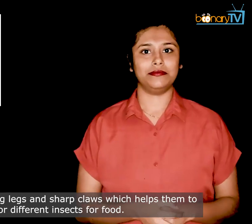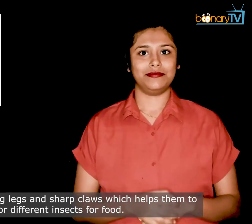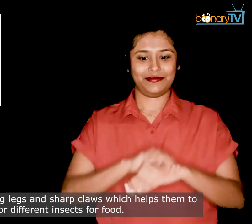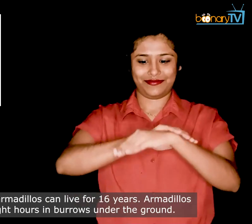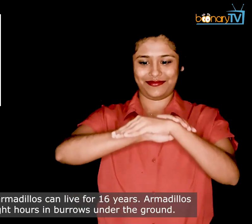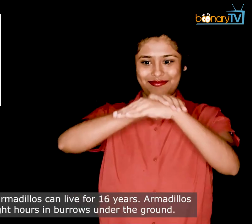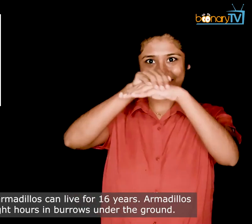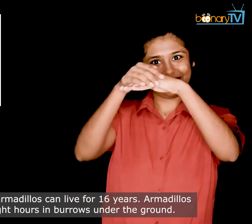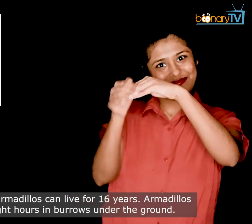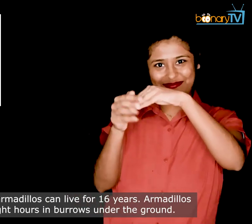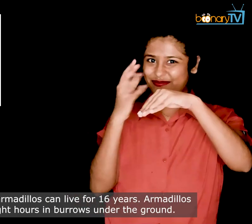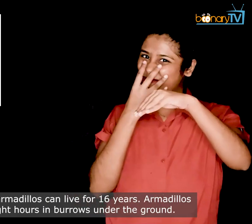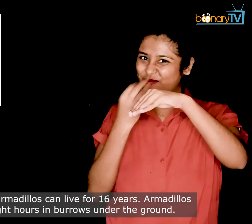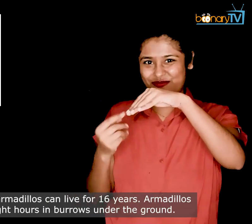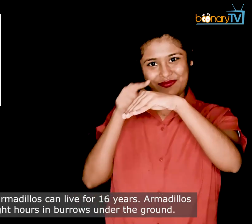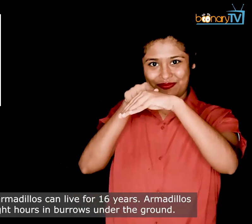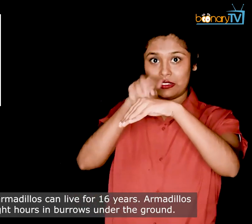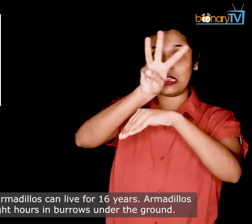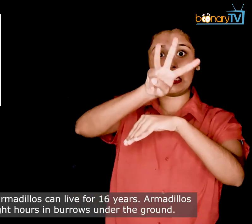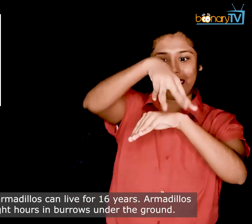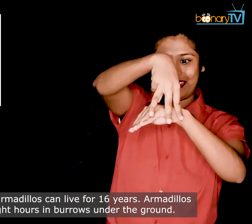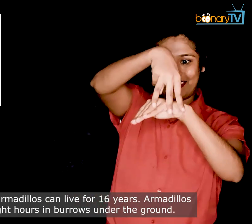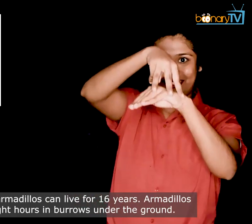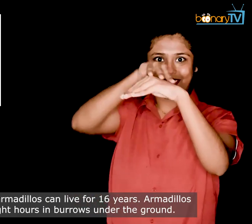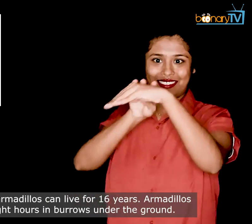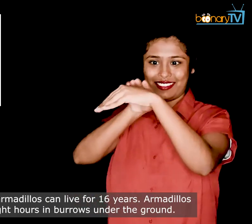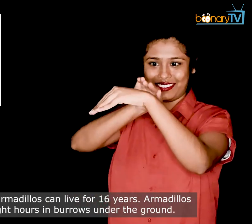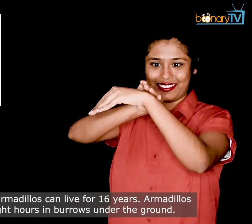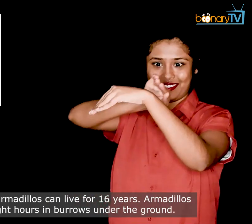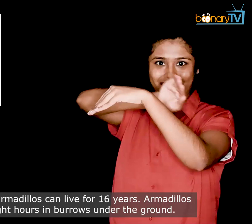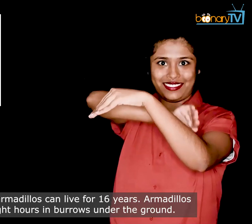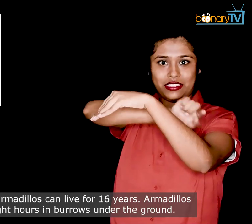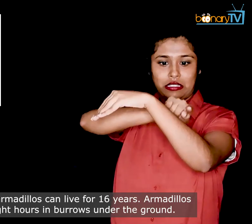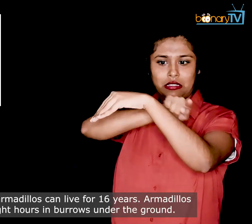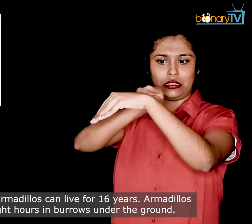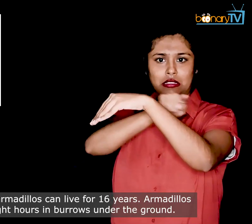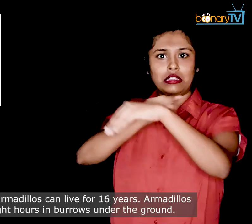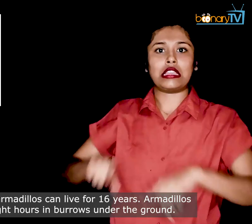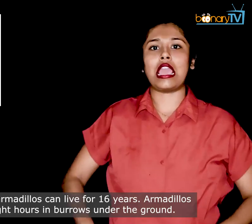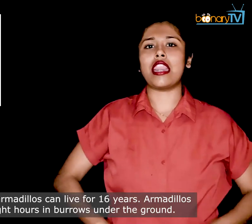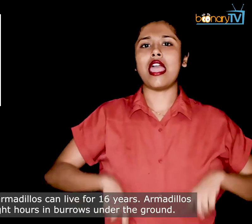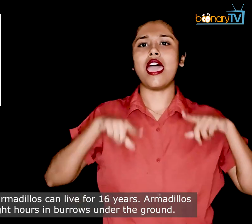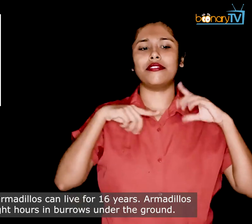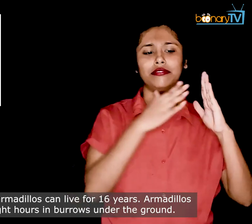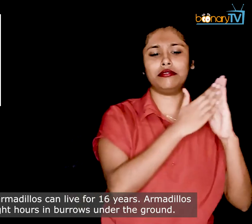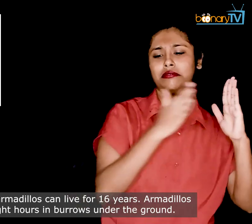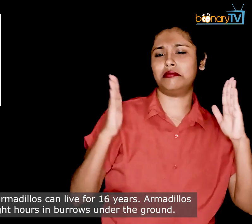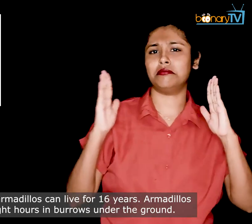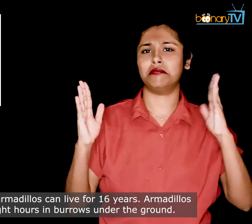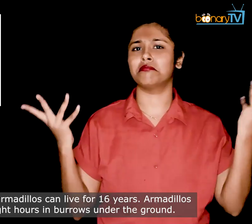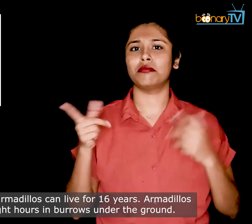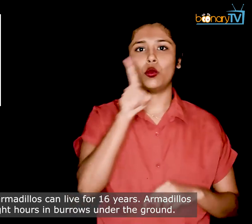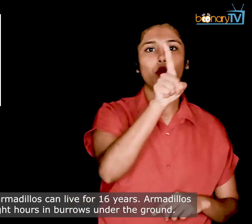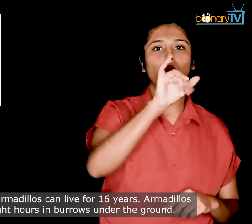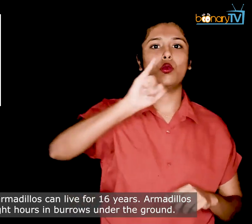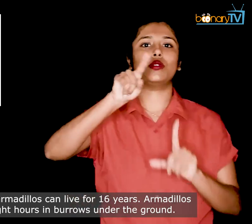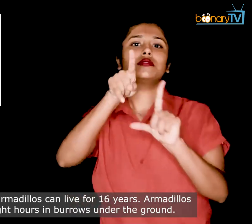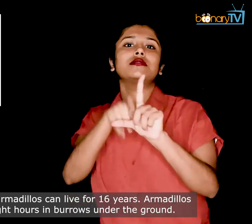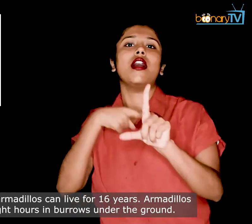The three-banded armadillos can live for 16 years.